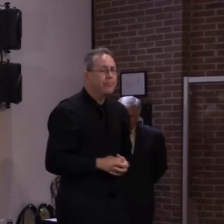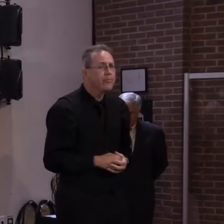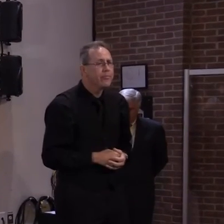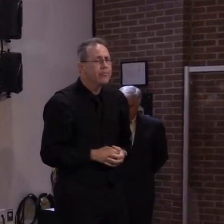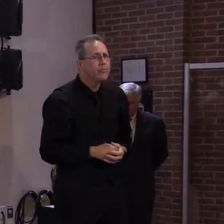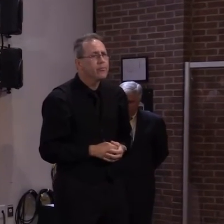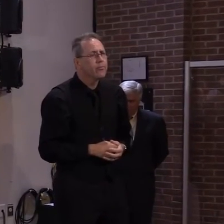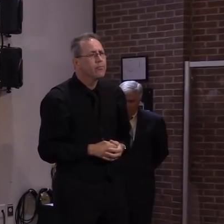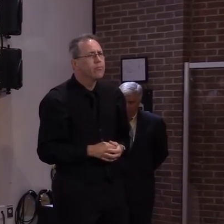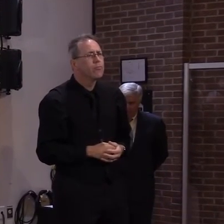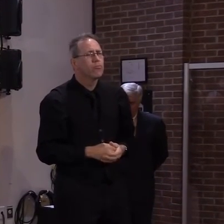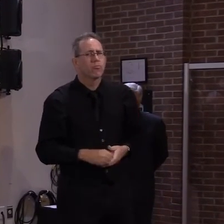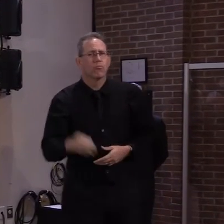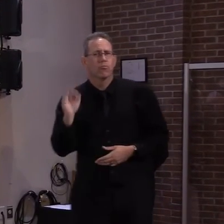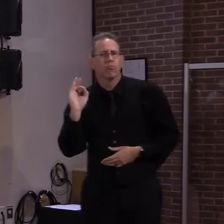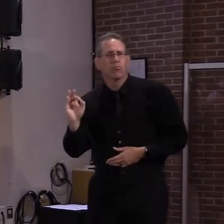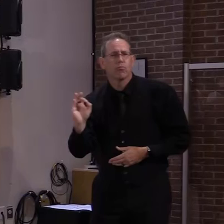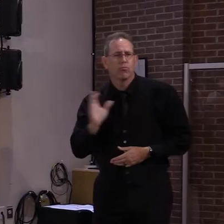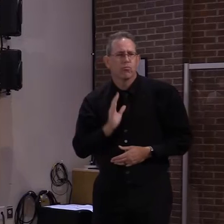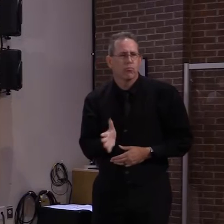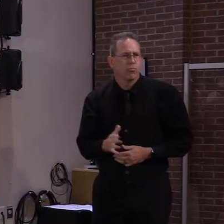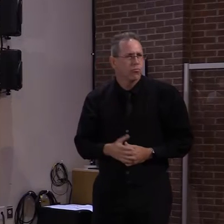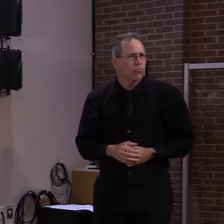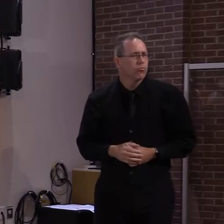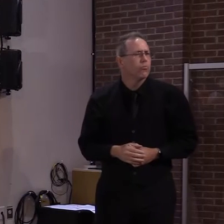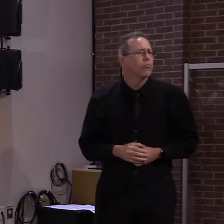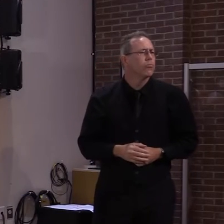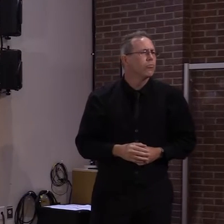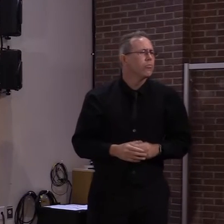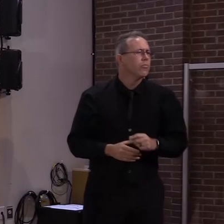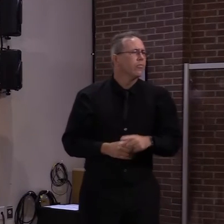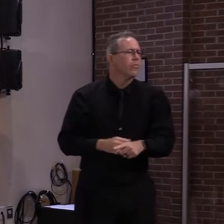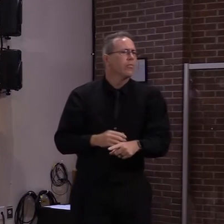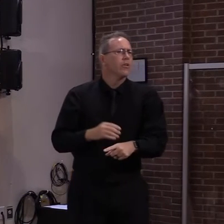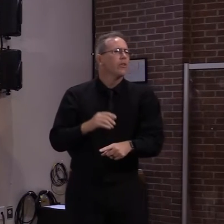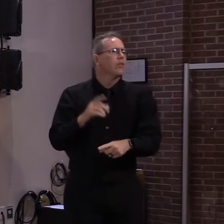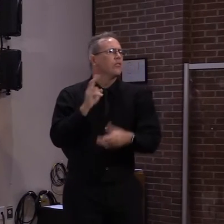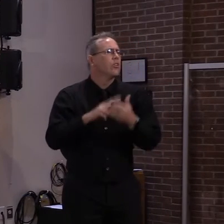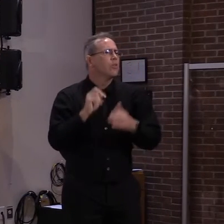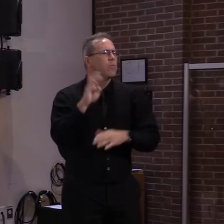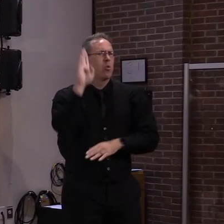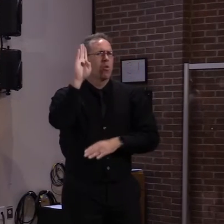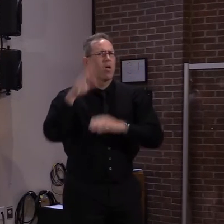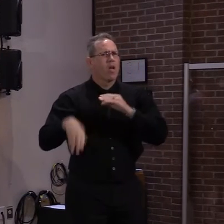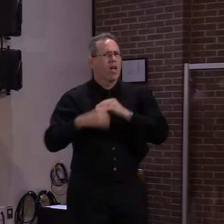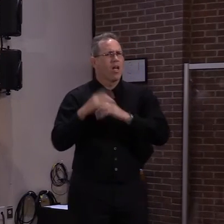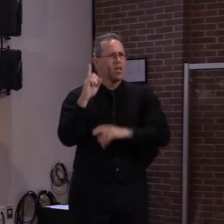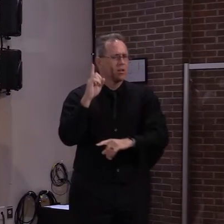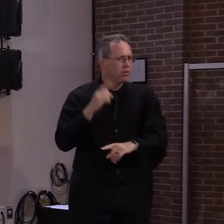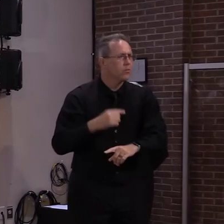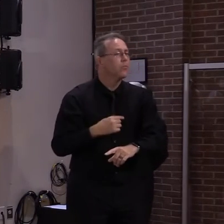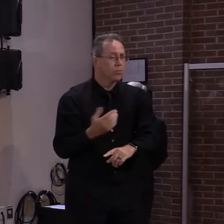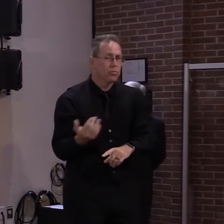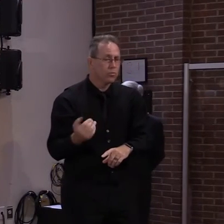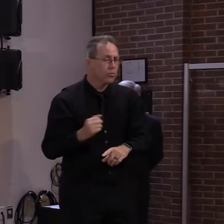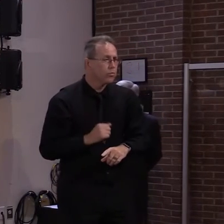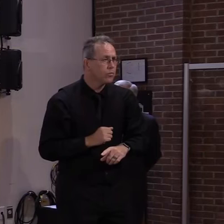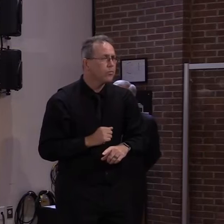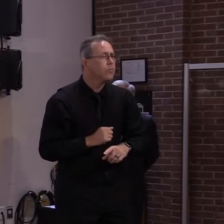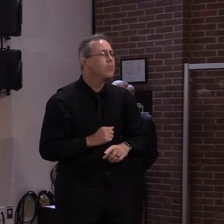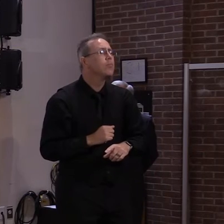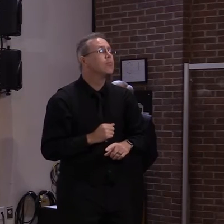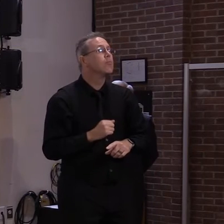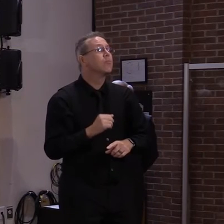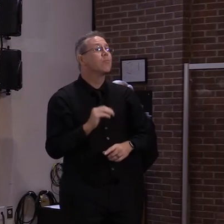Okay, very good. And this is Secretary Moore. I would just add that we have had our compliance staff on site